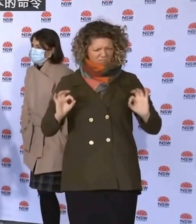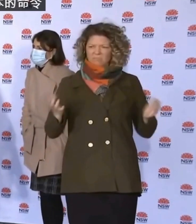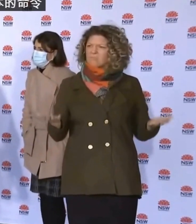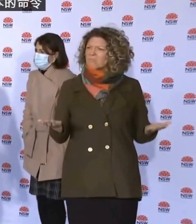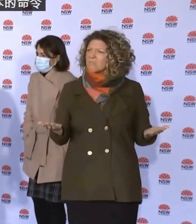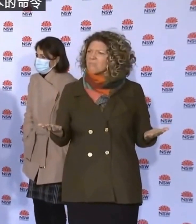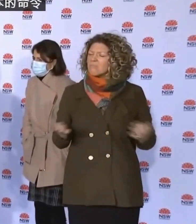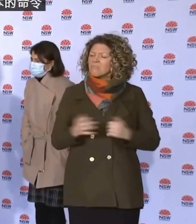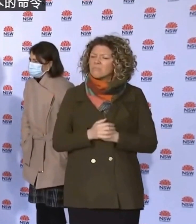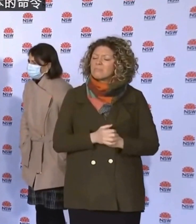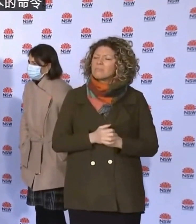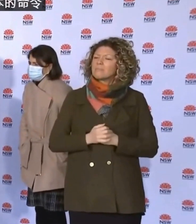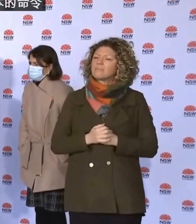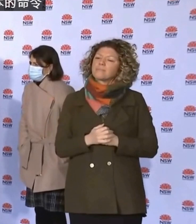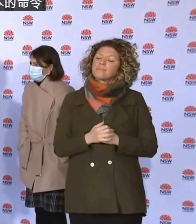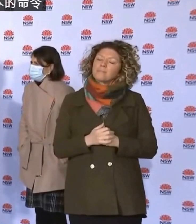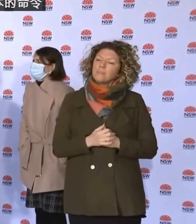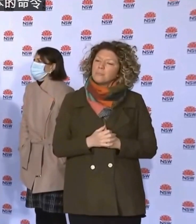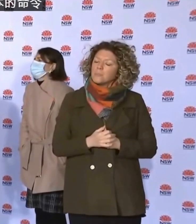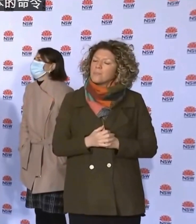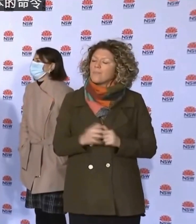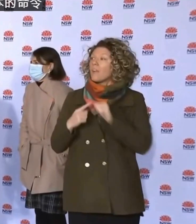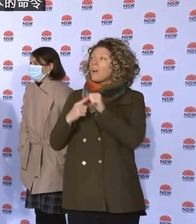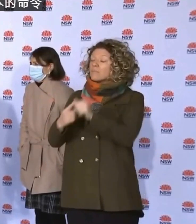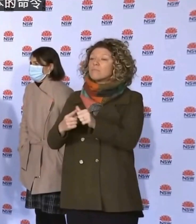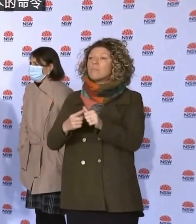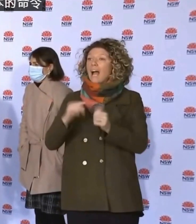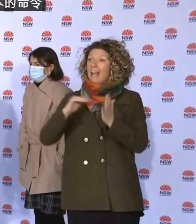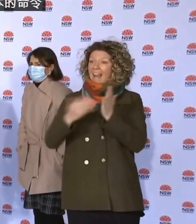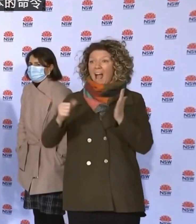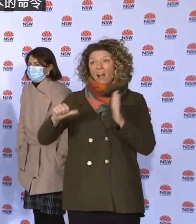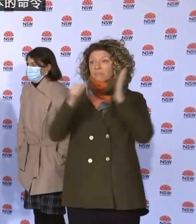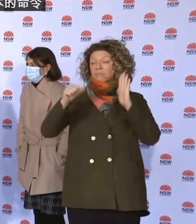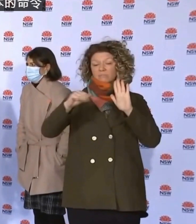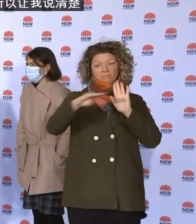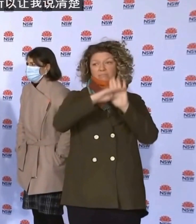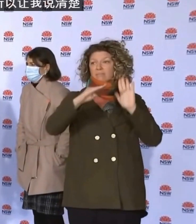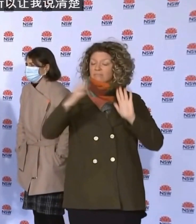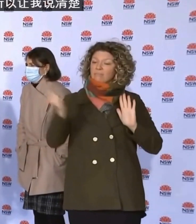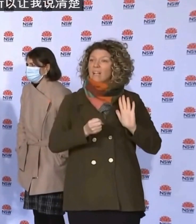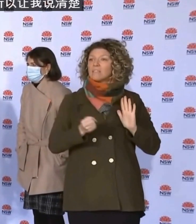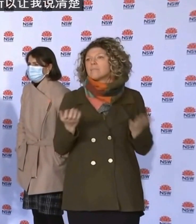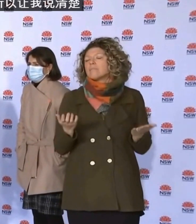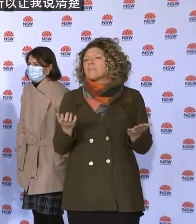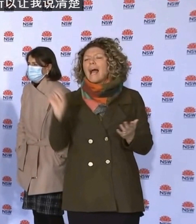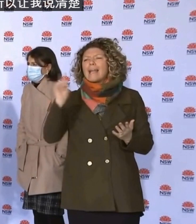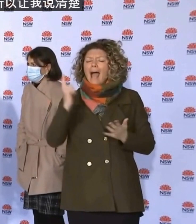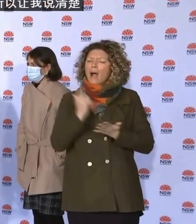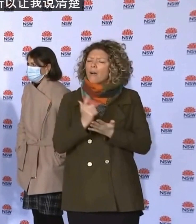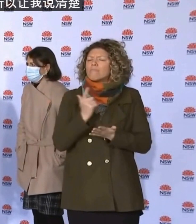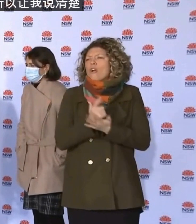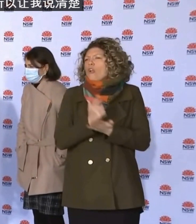Thanks, Sarah. Now, look, the essential order, there's been obviously some discussion about